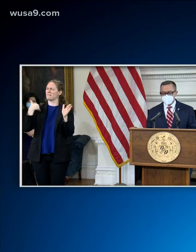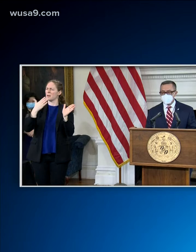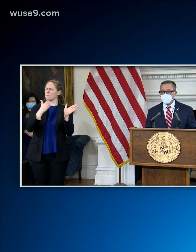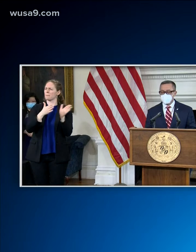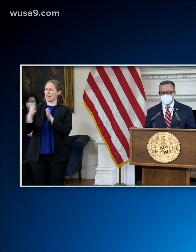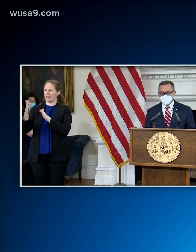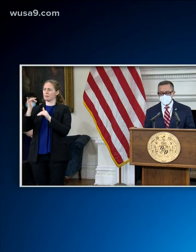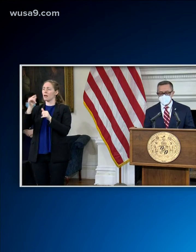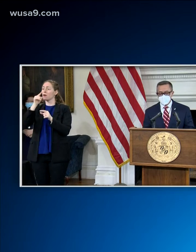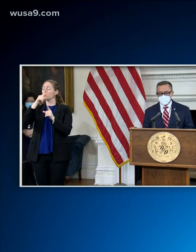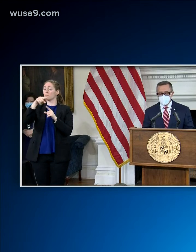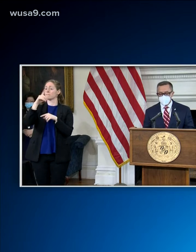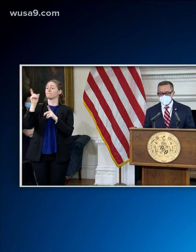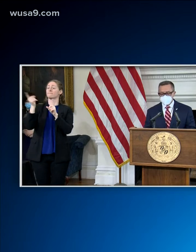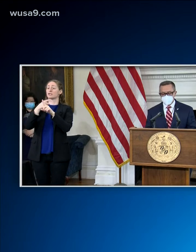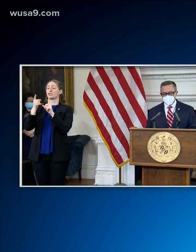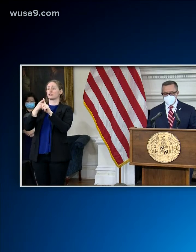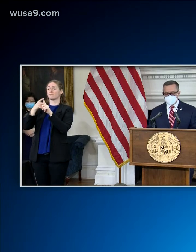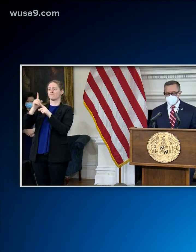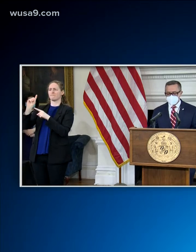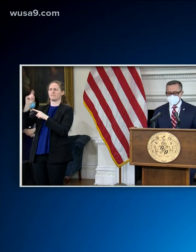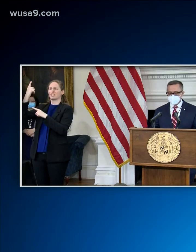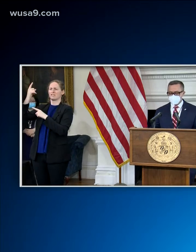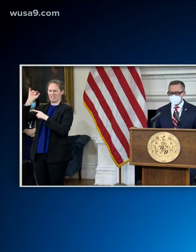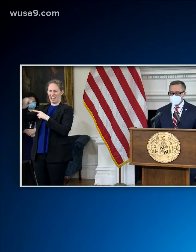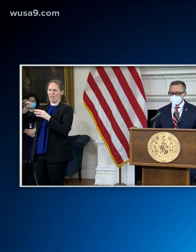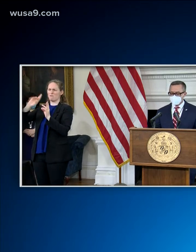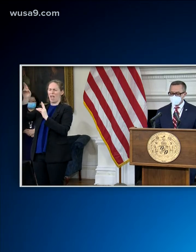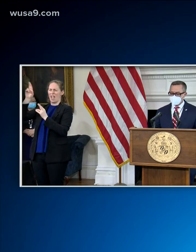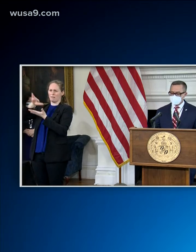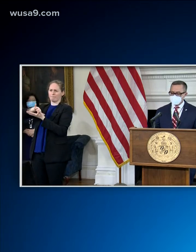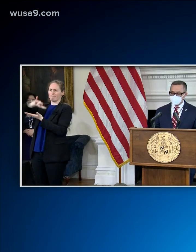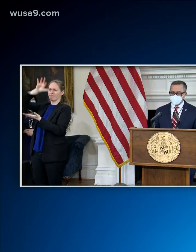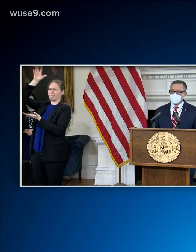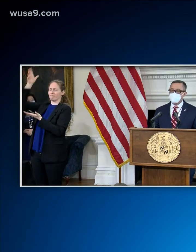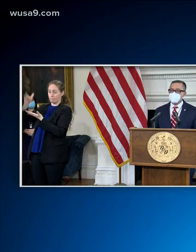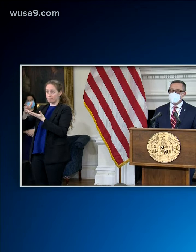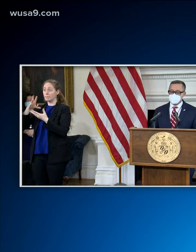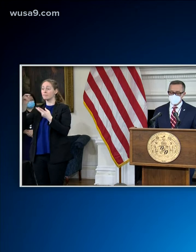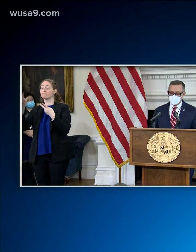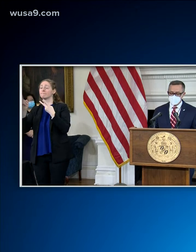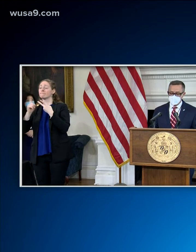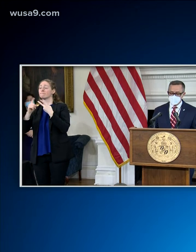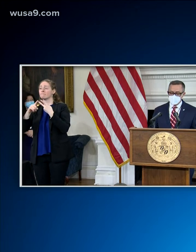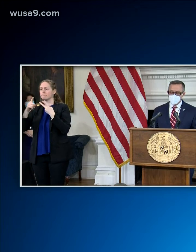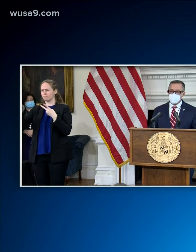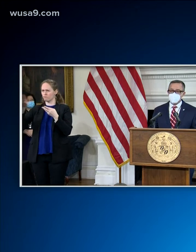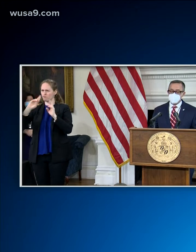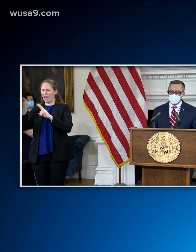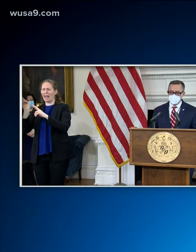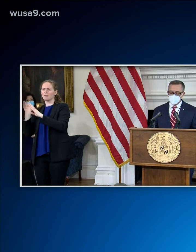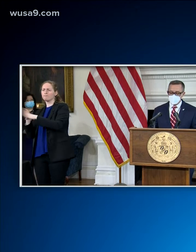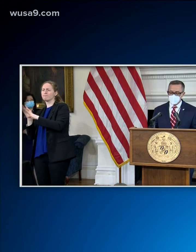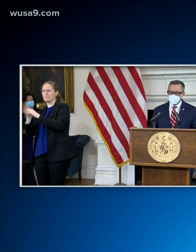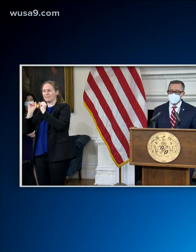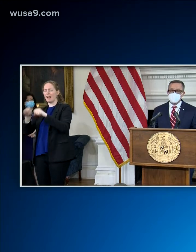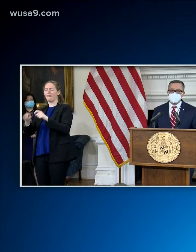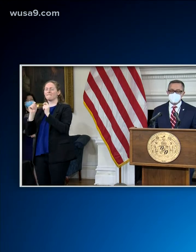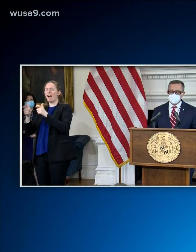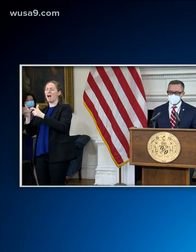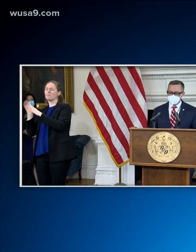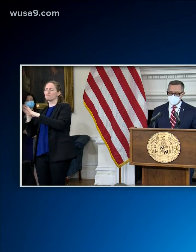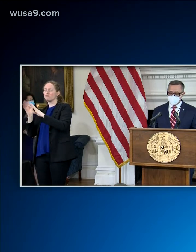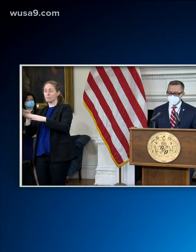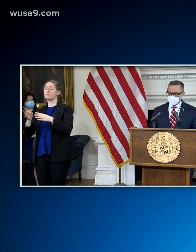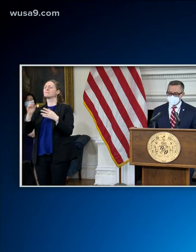supply; number two, a coordinated, robust mechanism to administer the vaccine to those who need it; and number three,